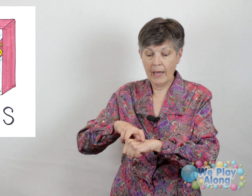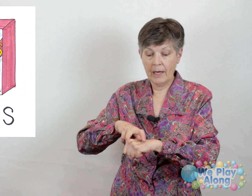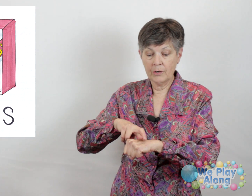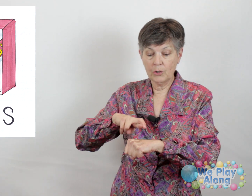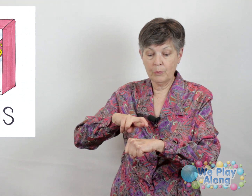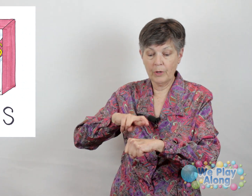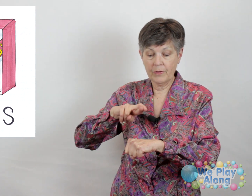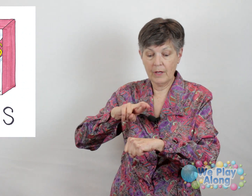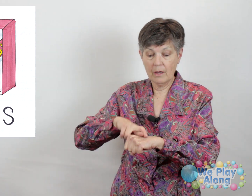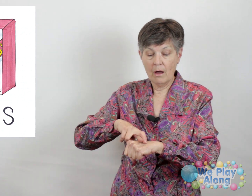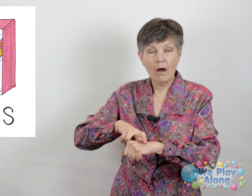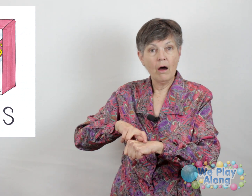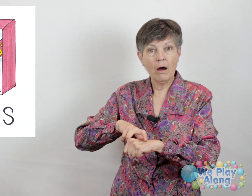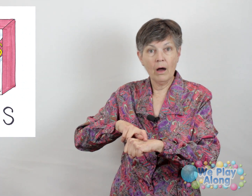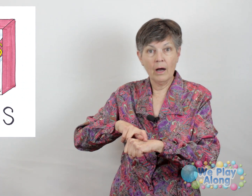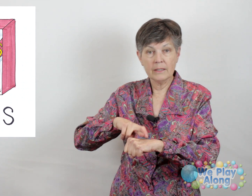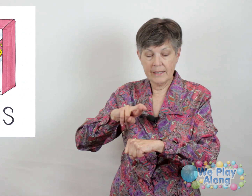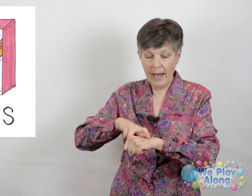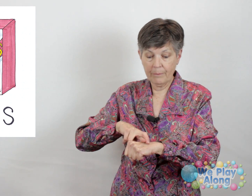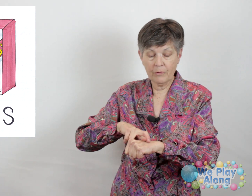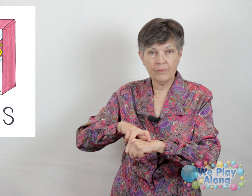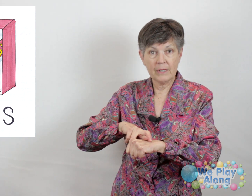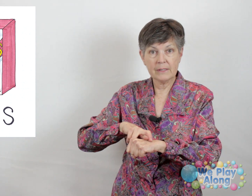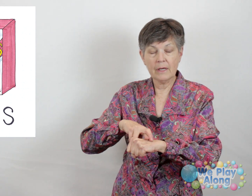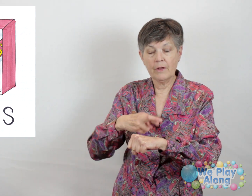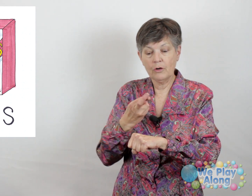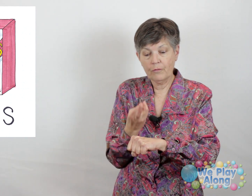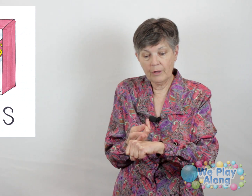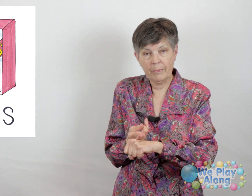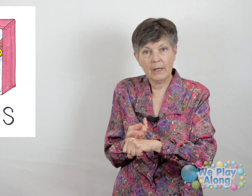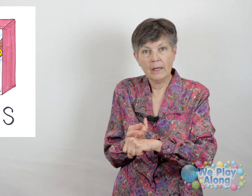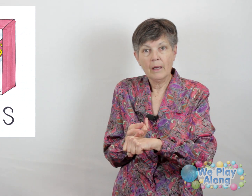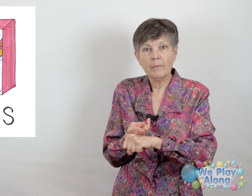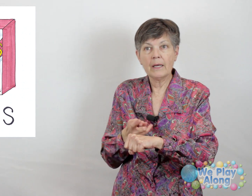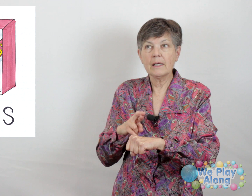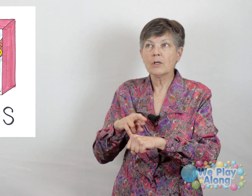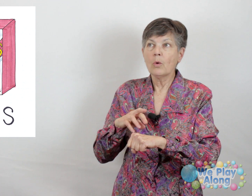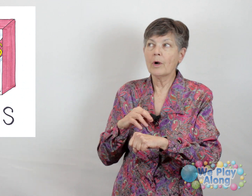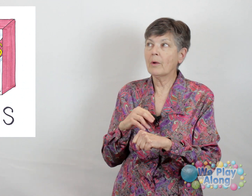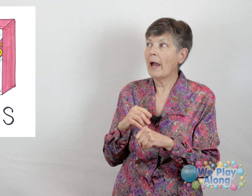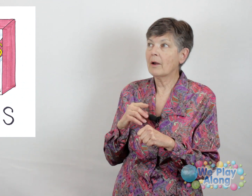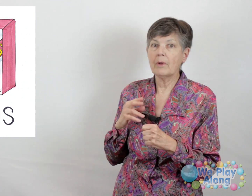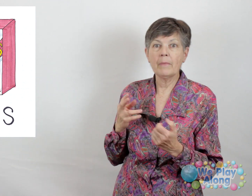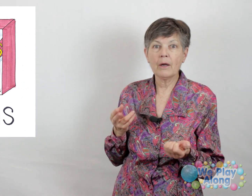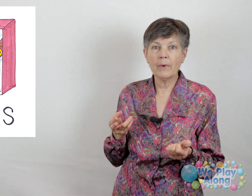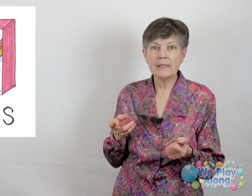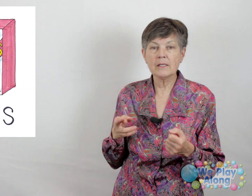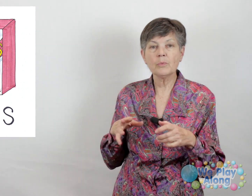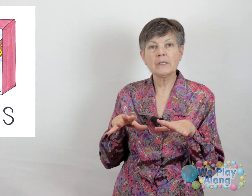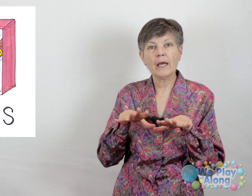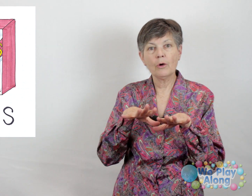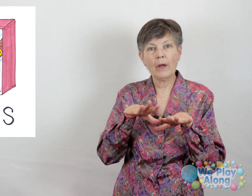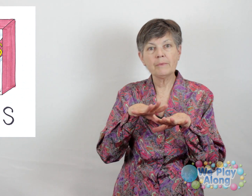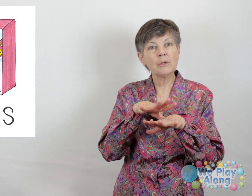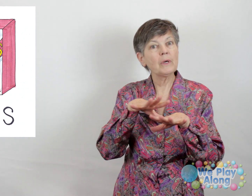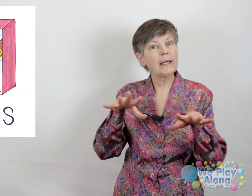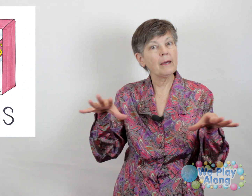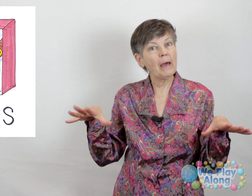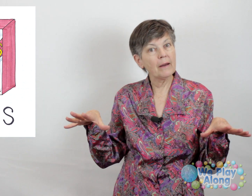and you put tap your fist, and then you flip it. Because how do we make raisins? We take grapes and we lay them out in